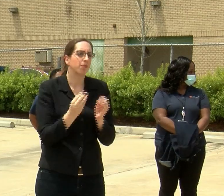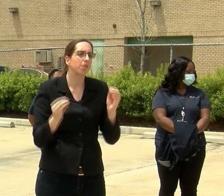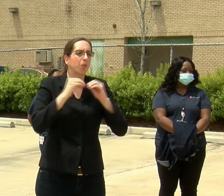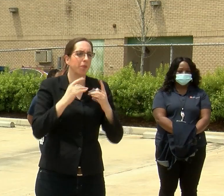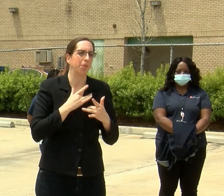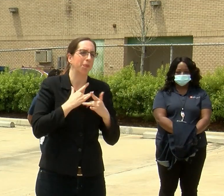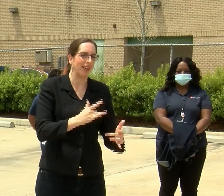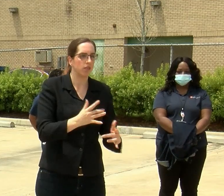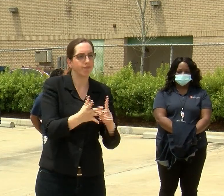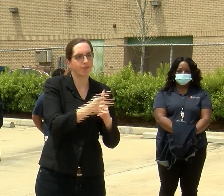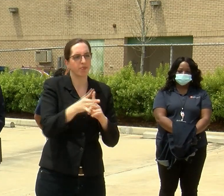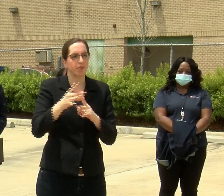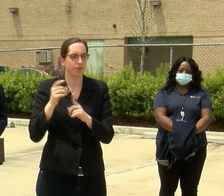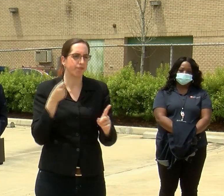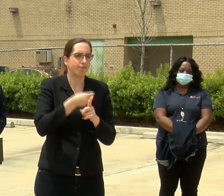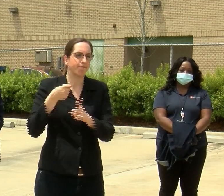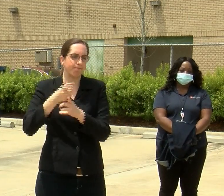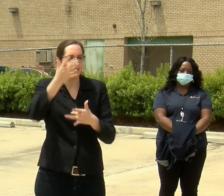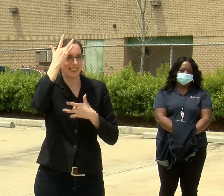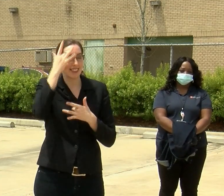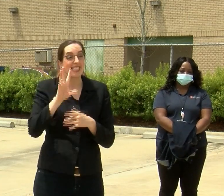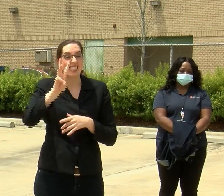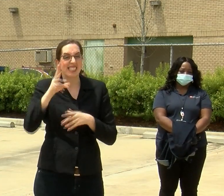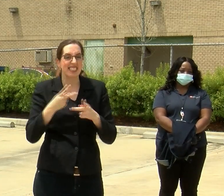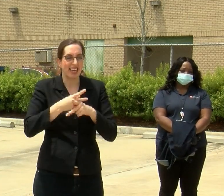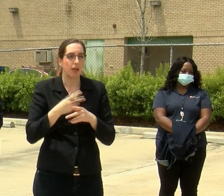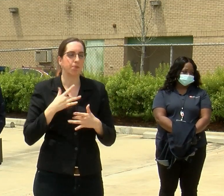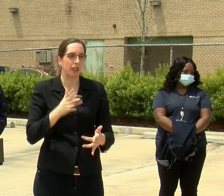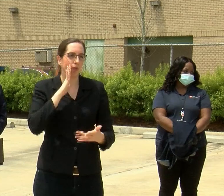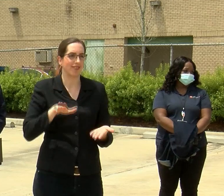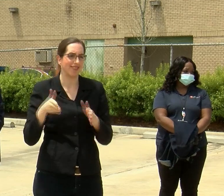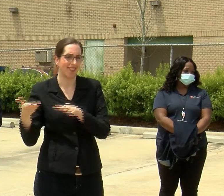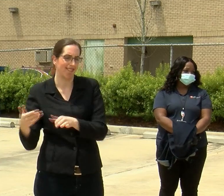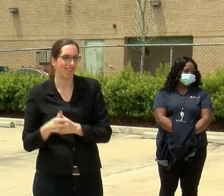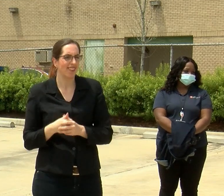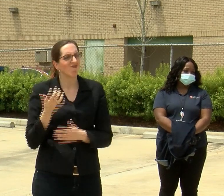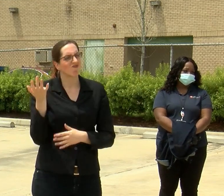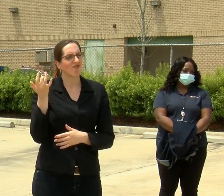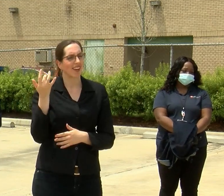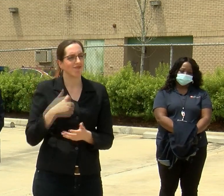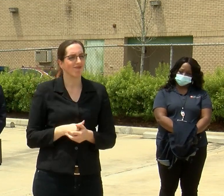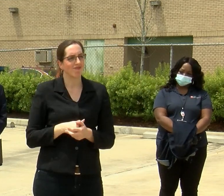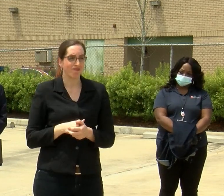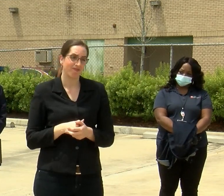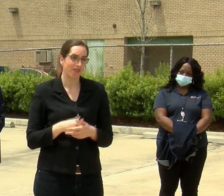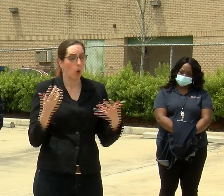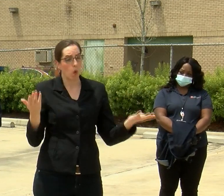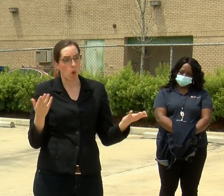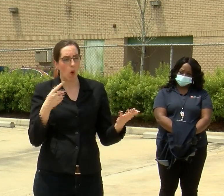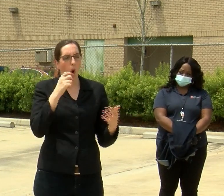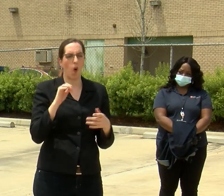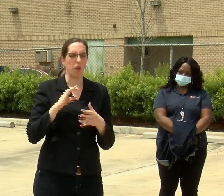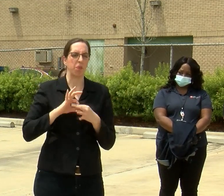contract COVID-19 and 6 times more likely to die from it. Now, why? It's certainly not because